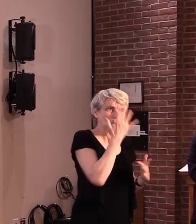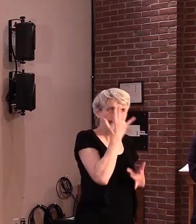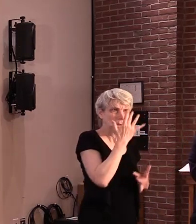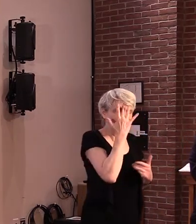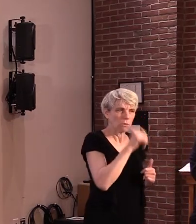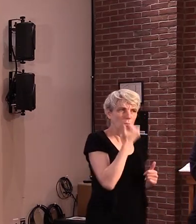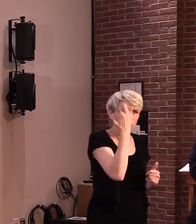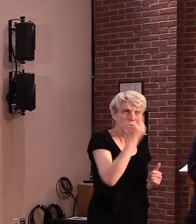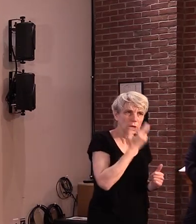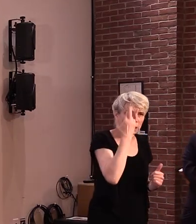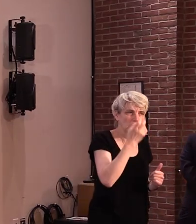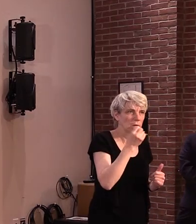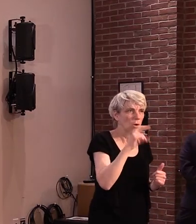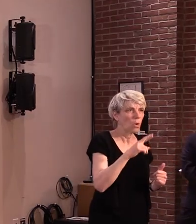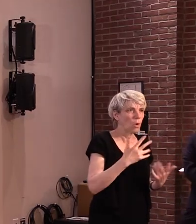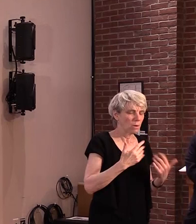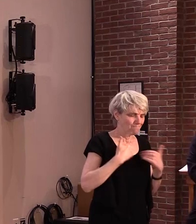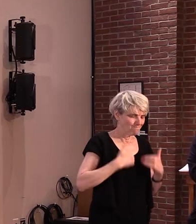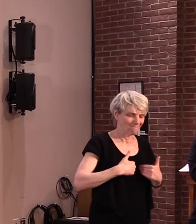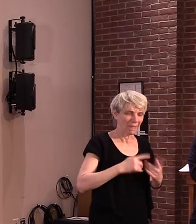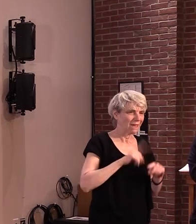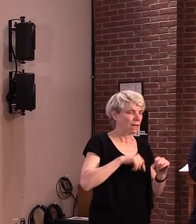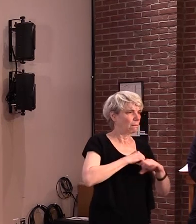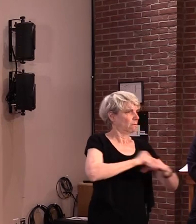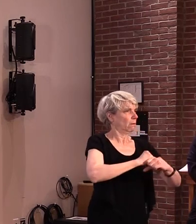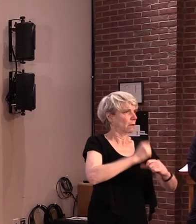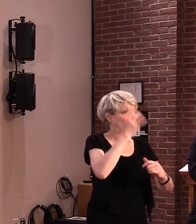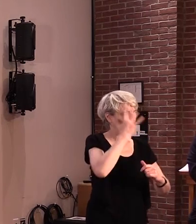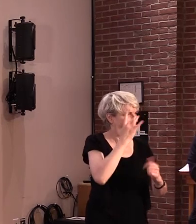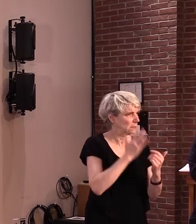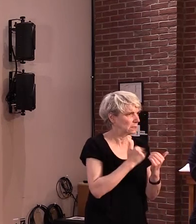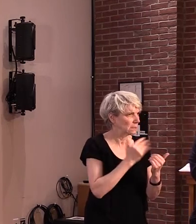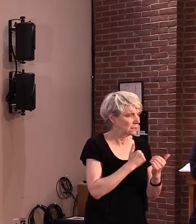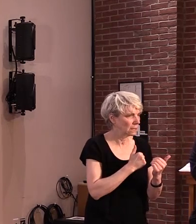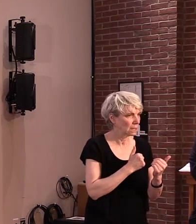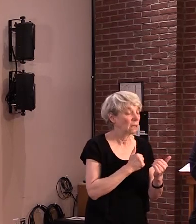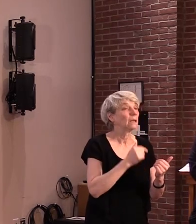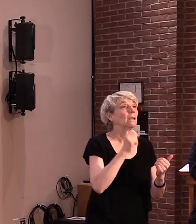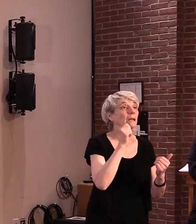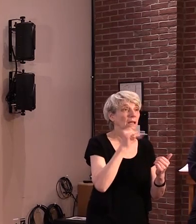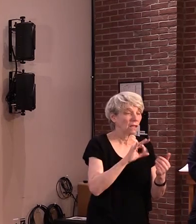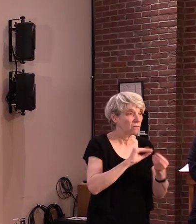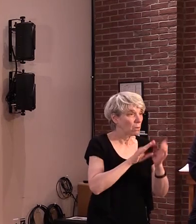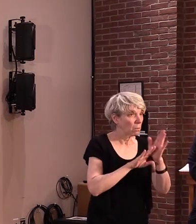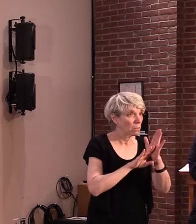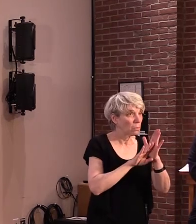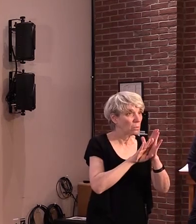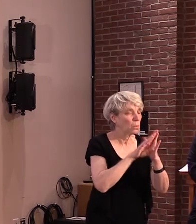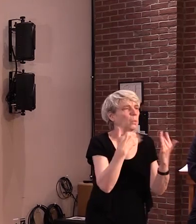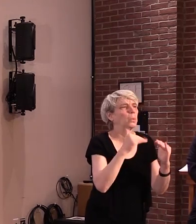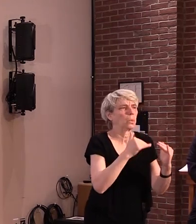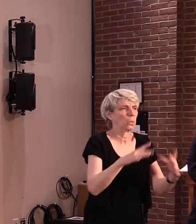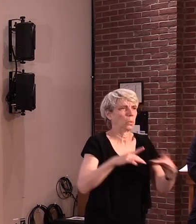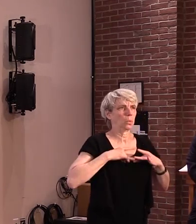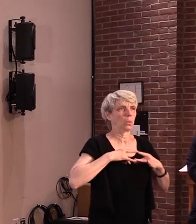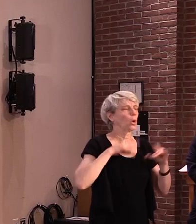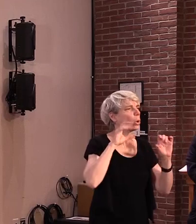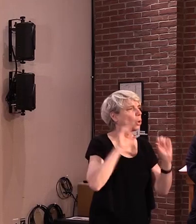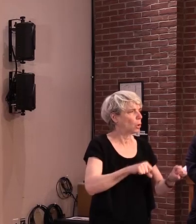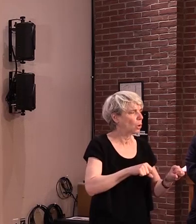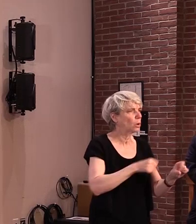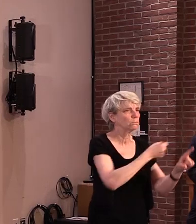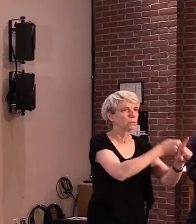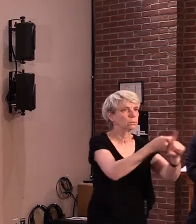or immunocompromising states, at higher risk of an adverse outcome with COVID-19. And we need